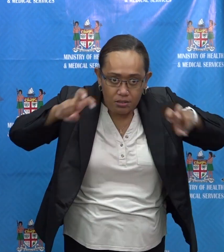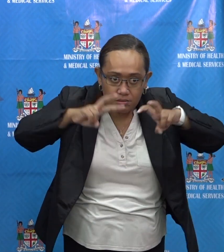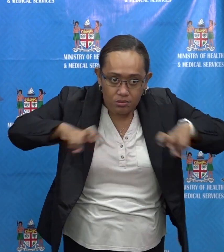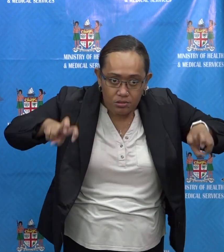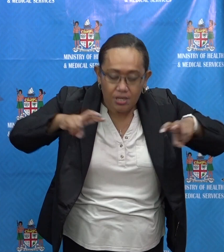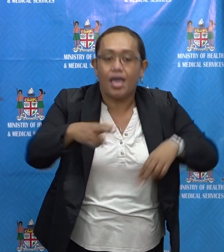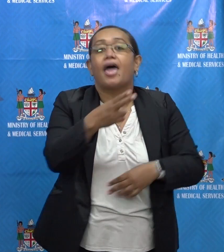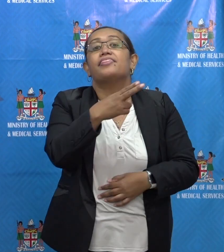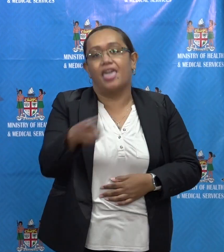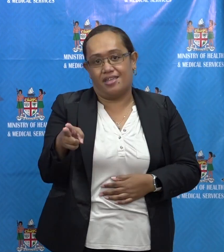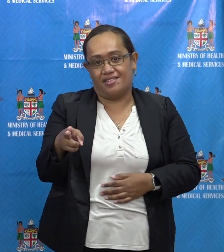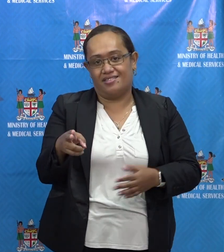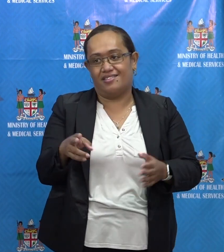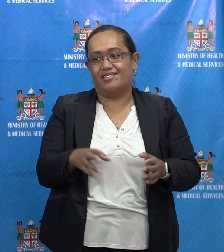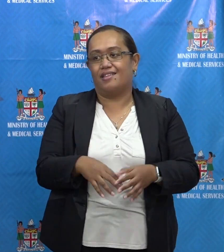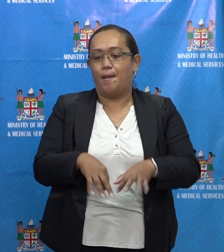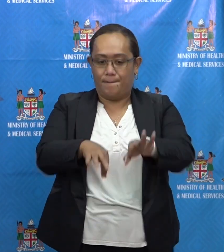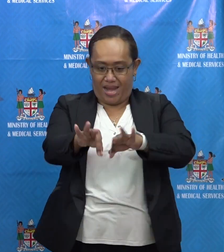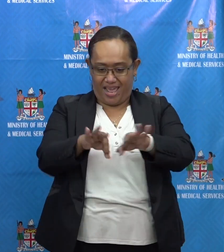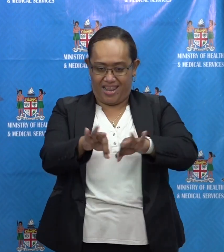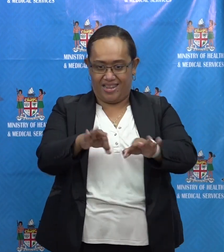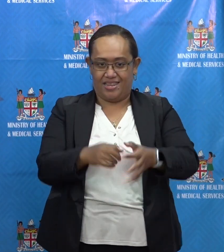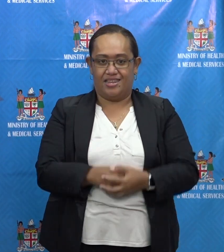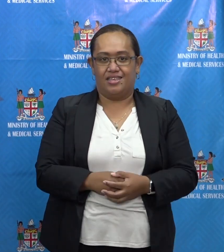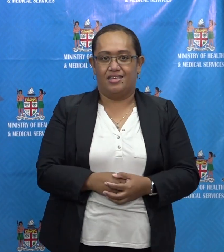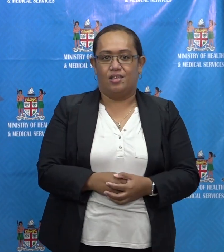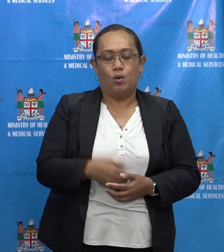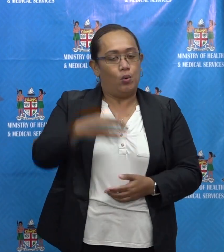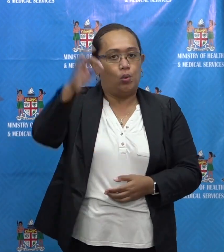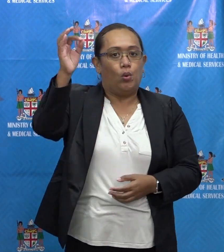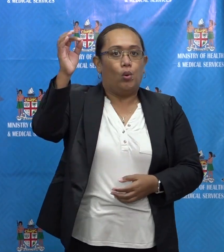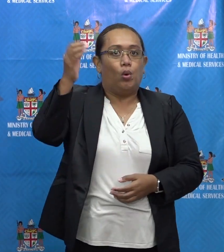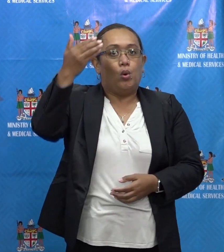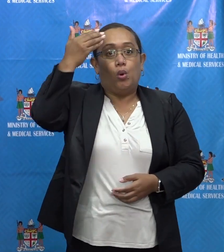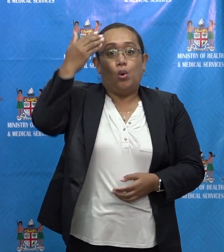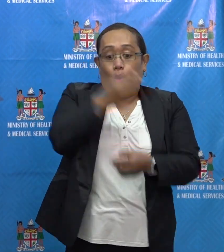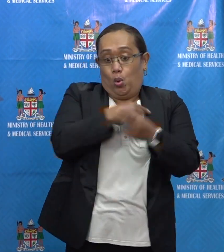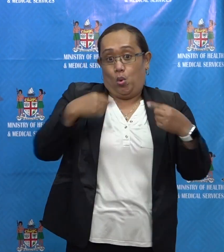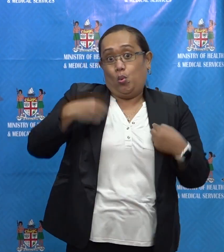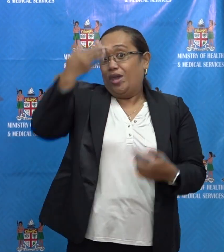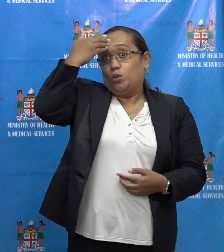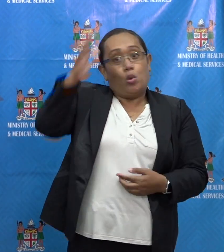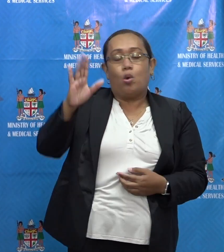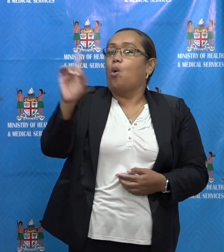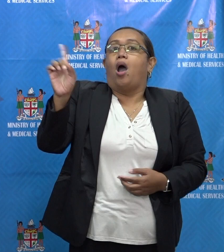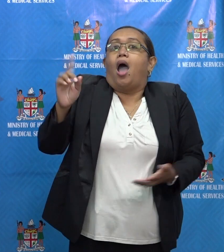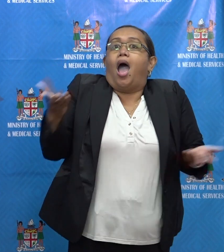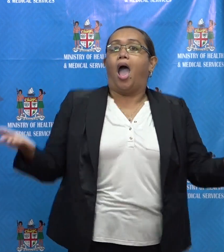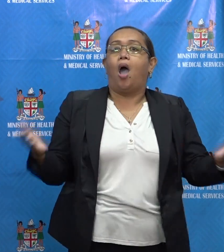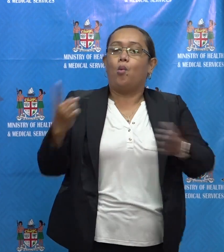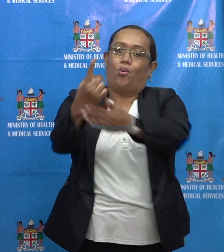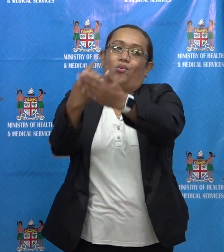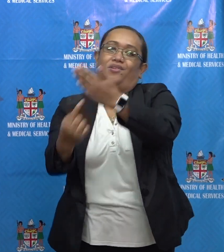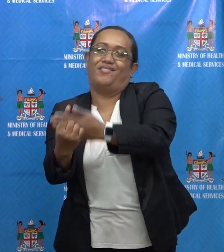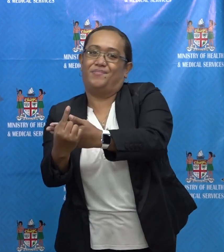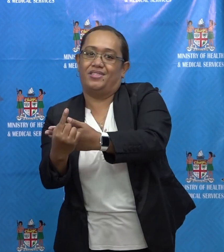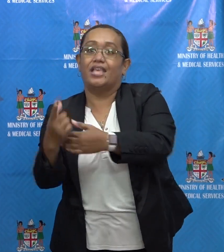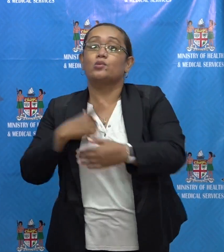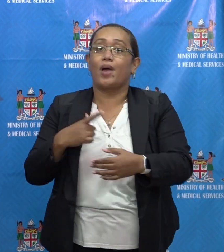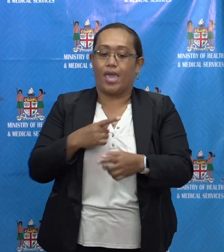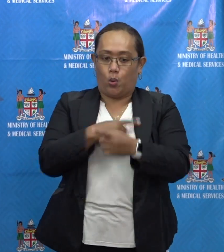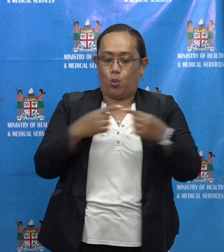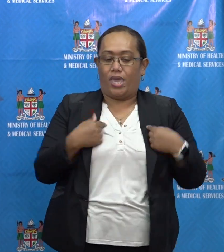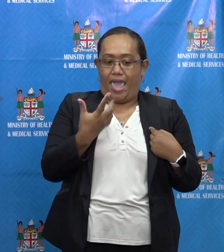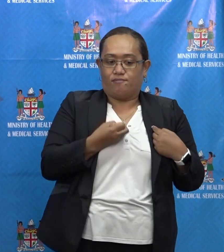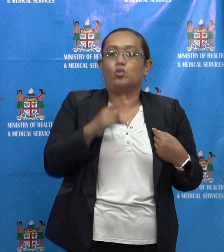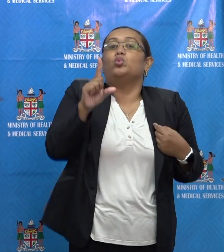is no model that decides, how things will pan out. So what you do is that you do more than you need to.